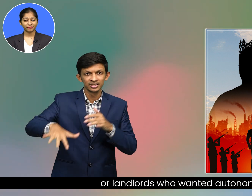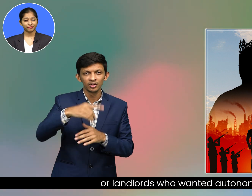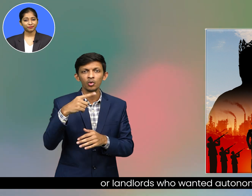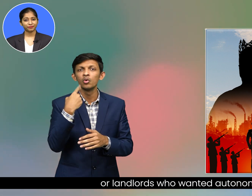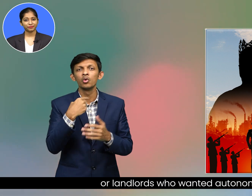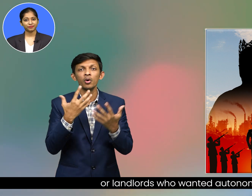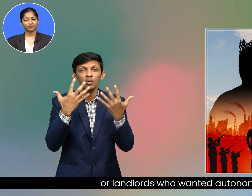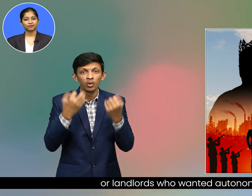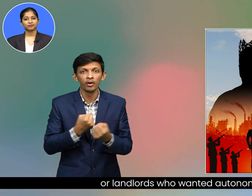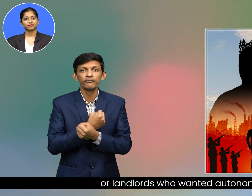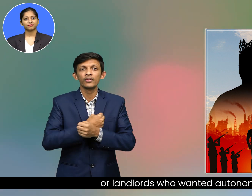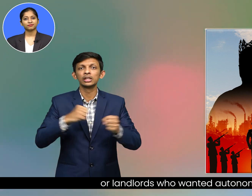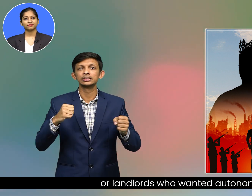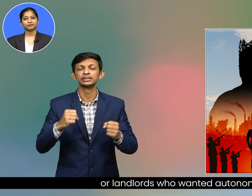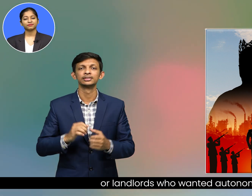autonomy.